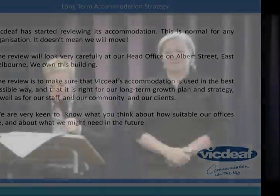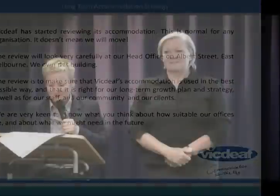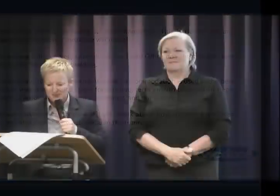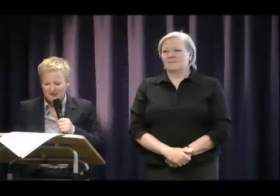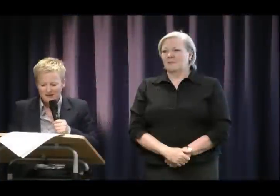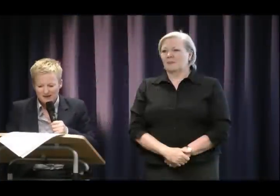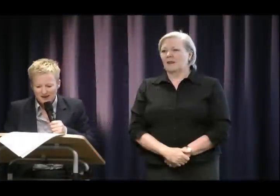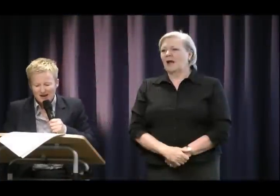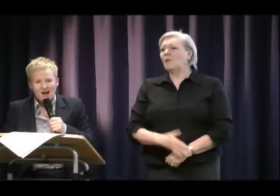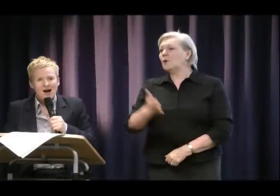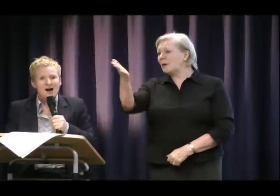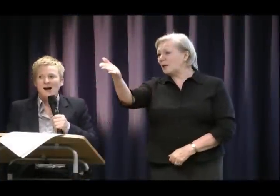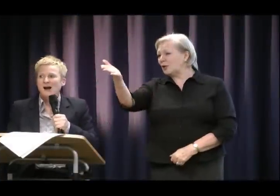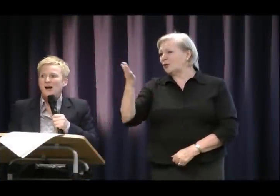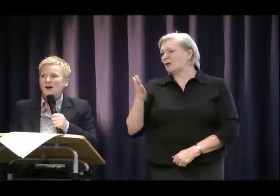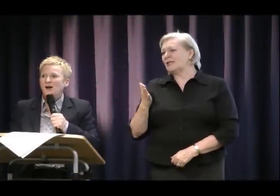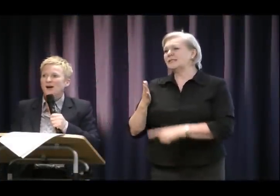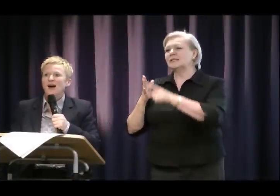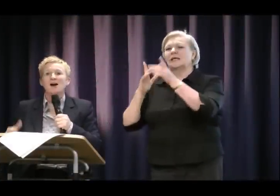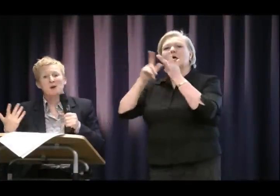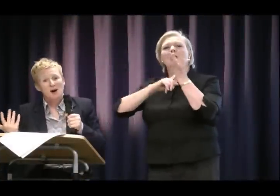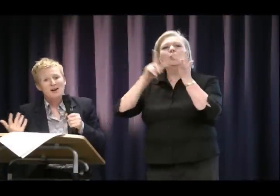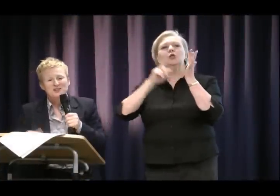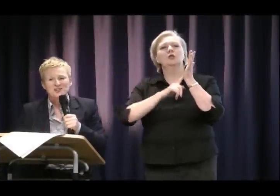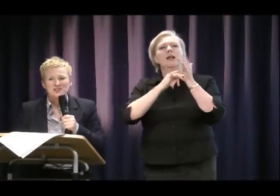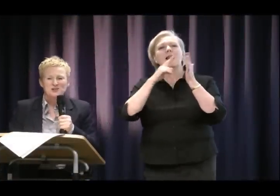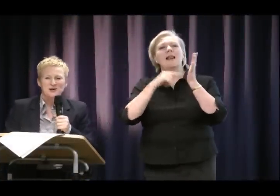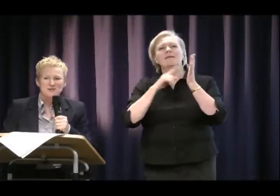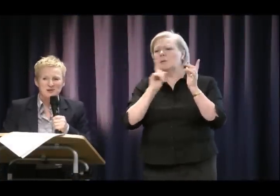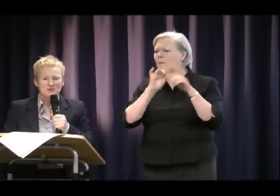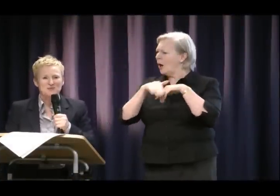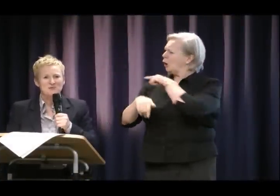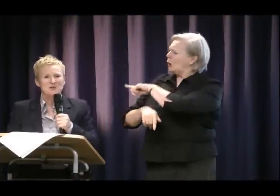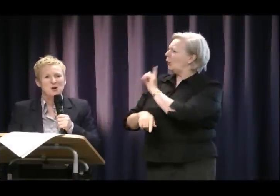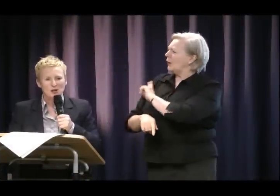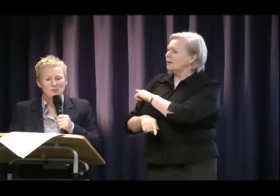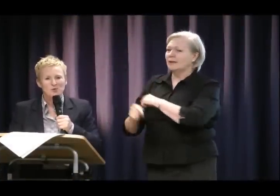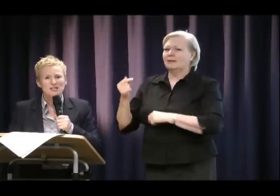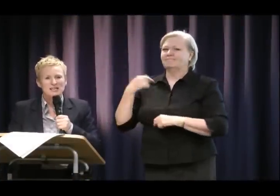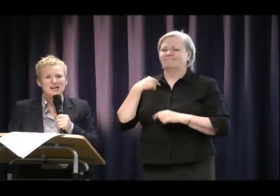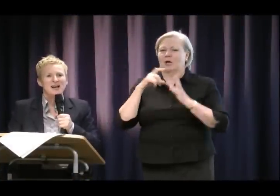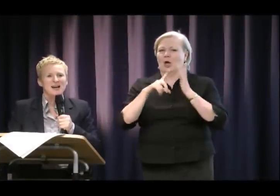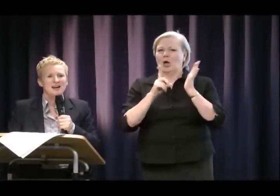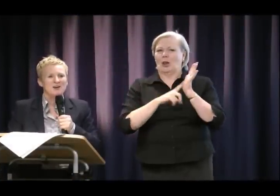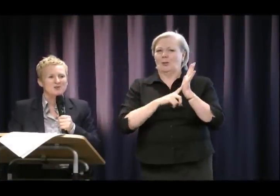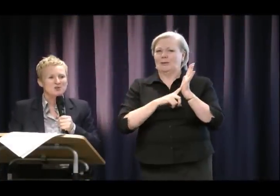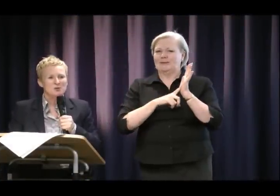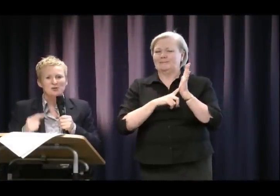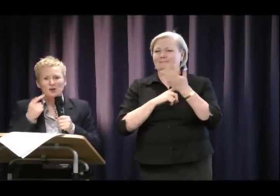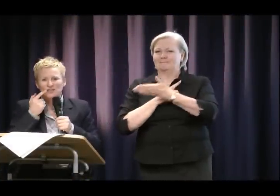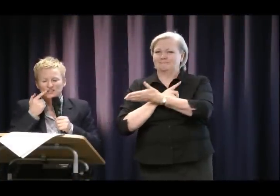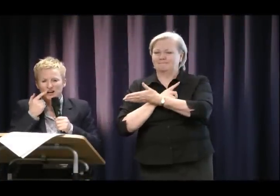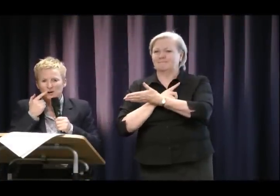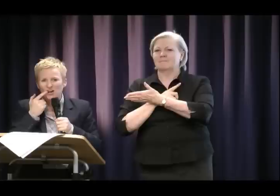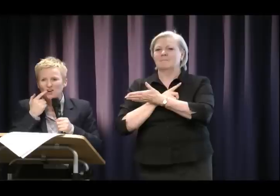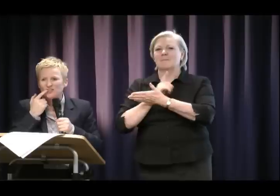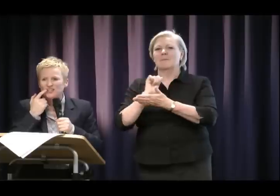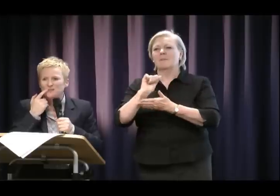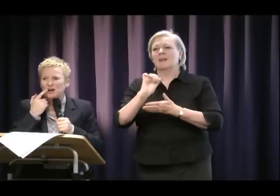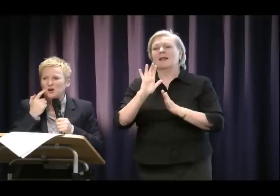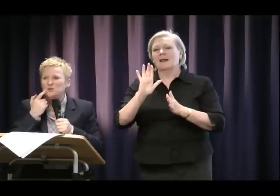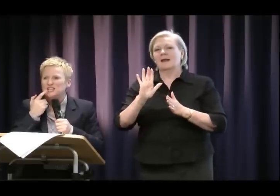Okay. And what about you, Chris? I actually, follow Collingwood, and I just want you to know these are